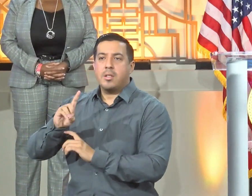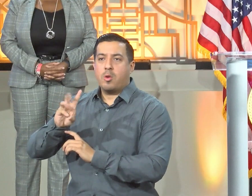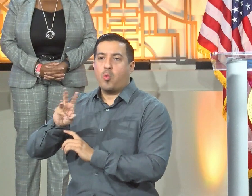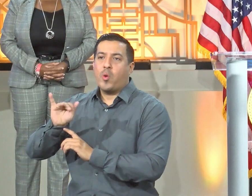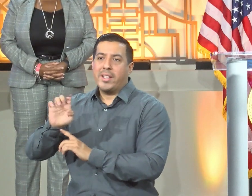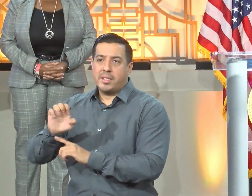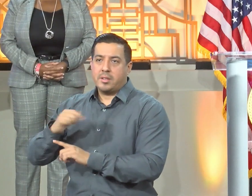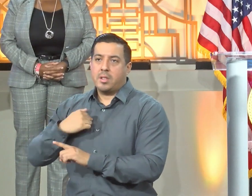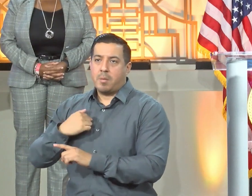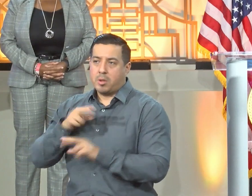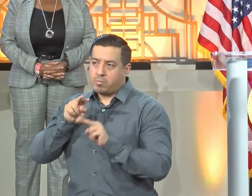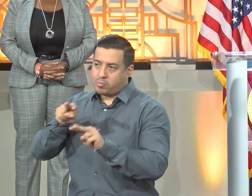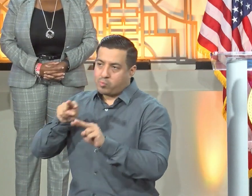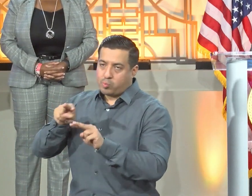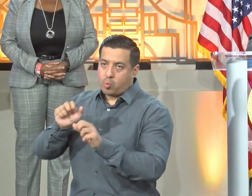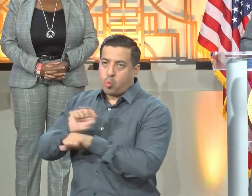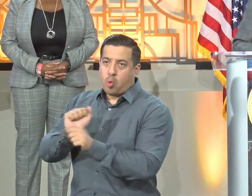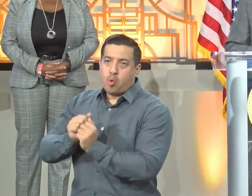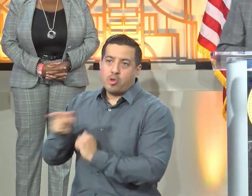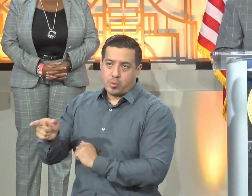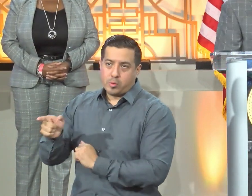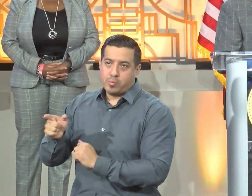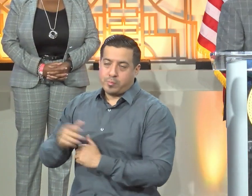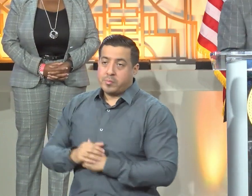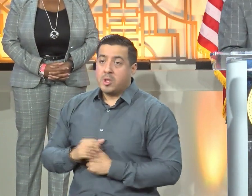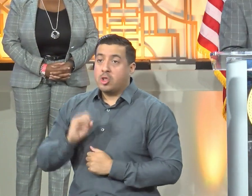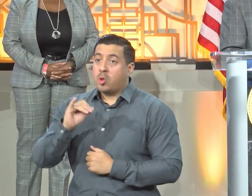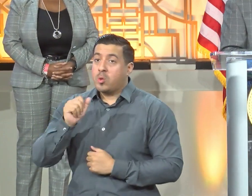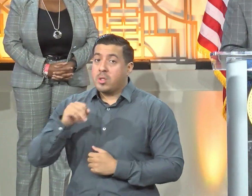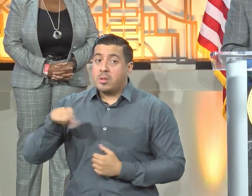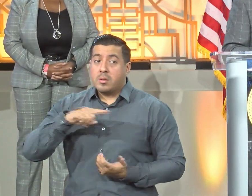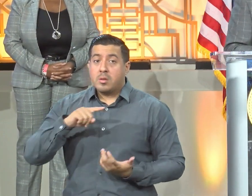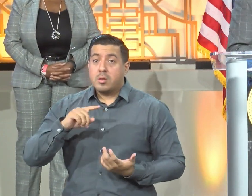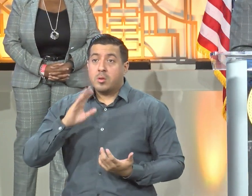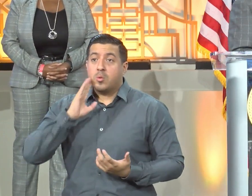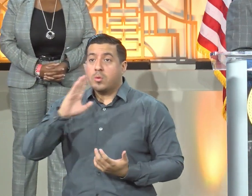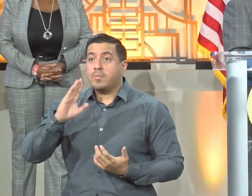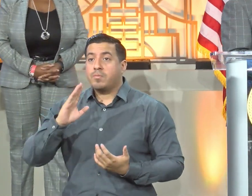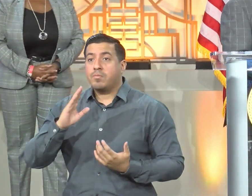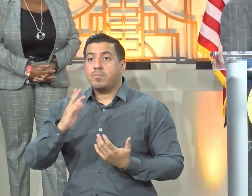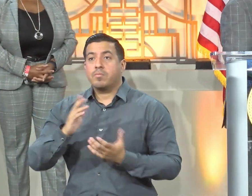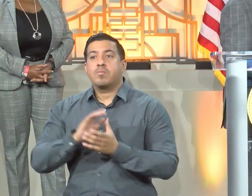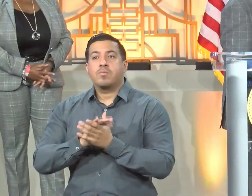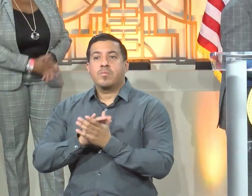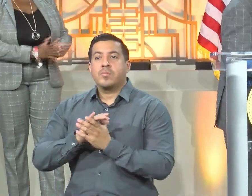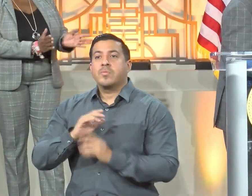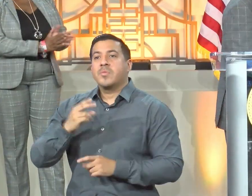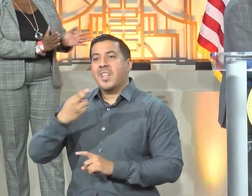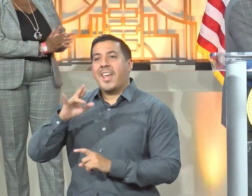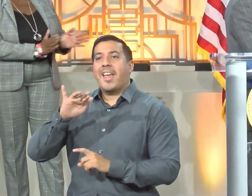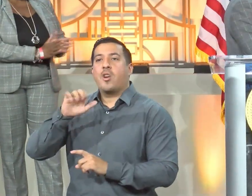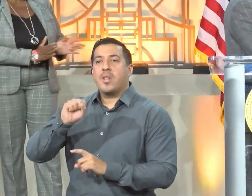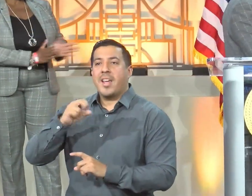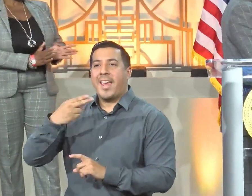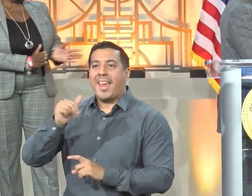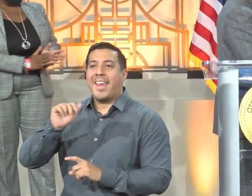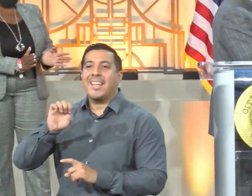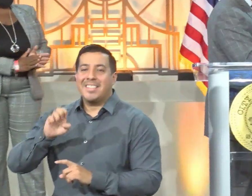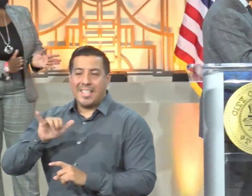Carolyn, to working very closely with you. And so if you will acknowledge Mr. Harry Hayes.